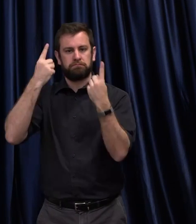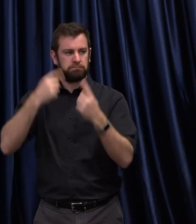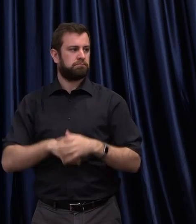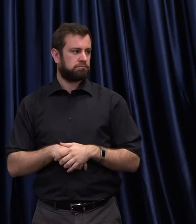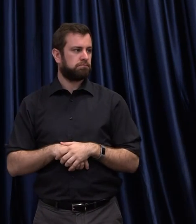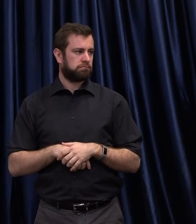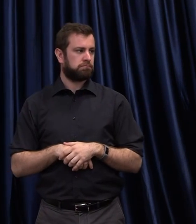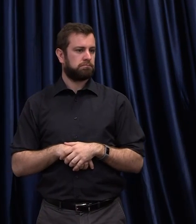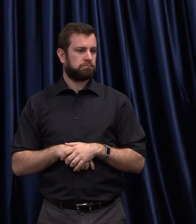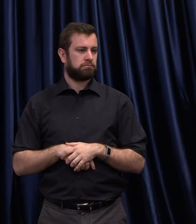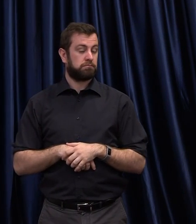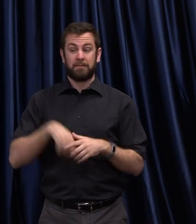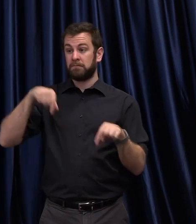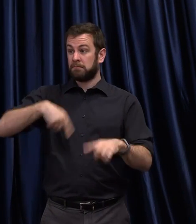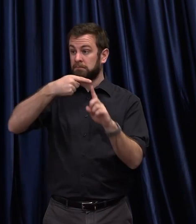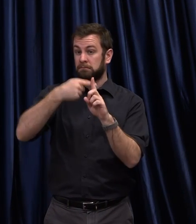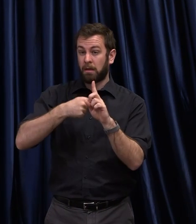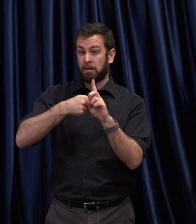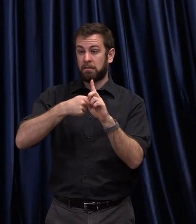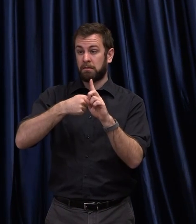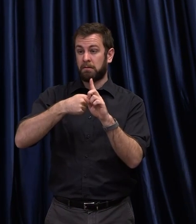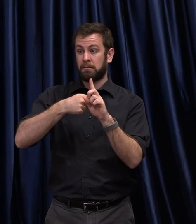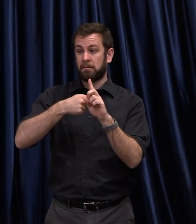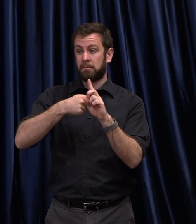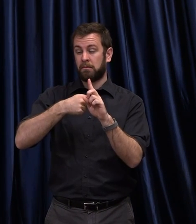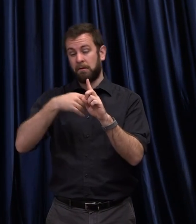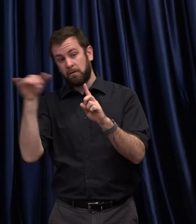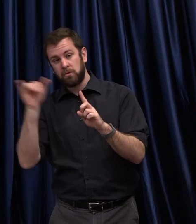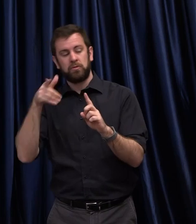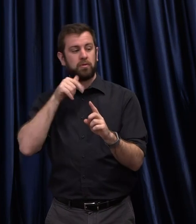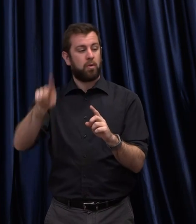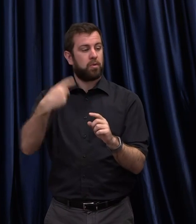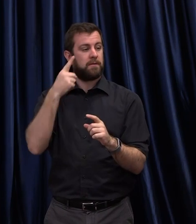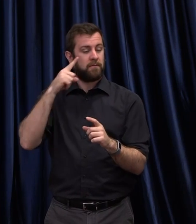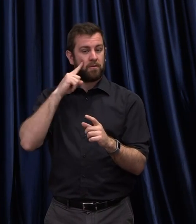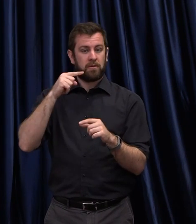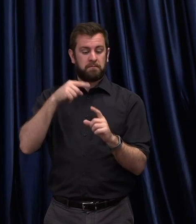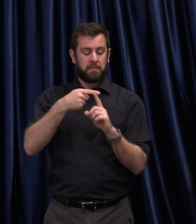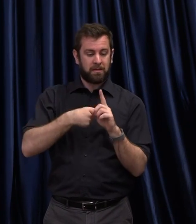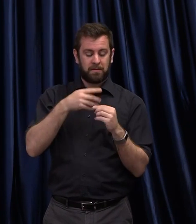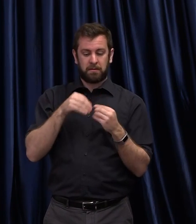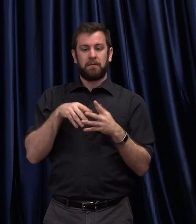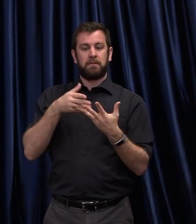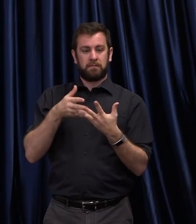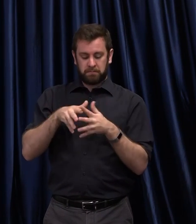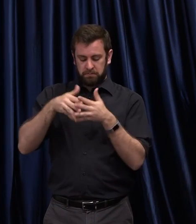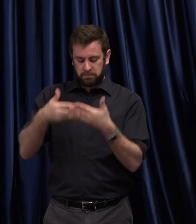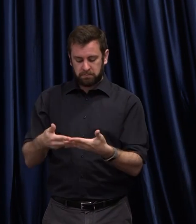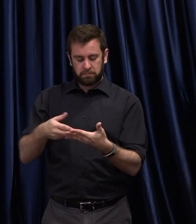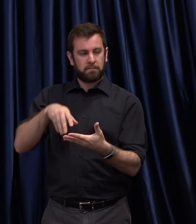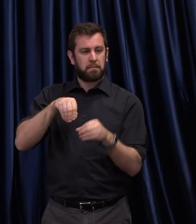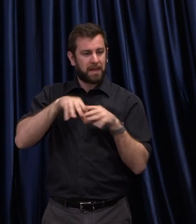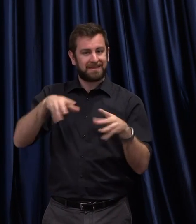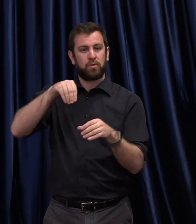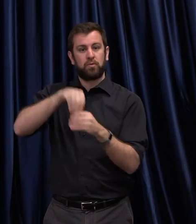But this month also, along with the blessings of going into the Quran,